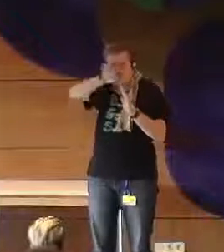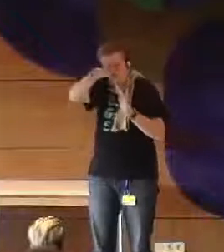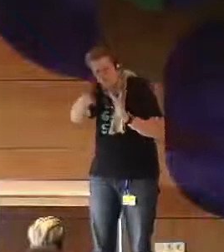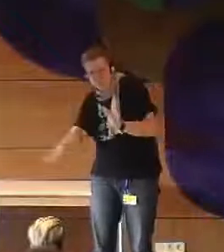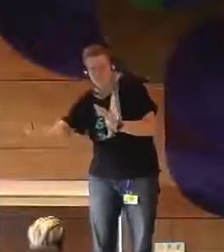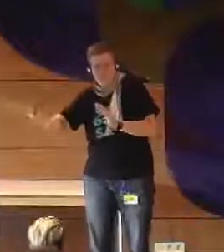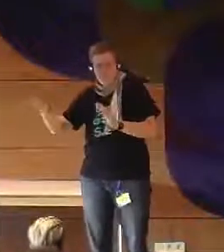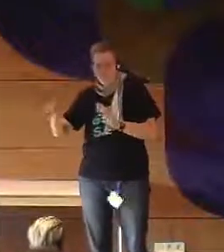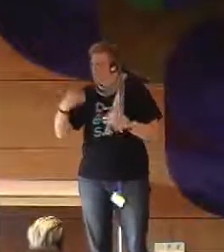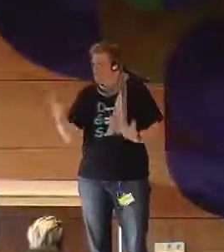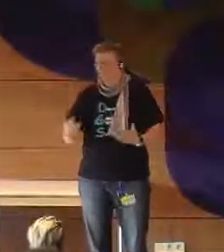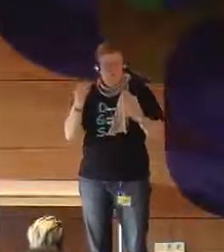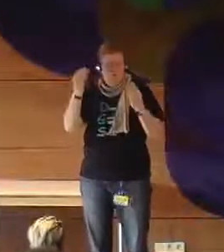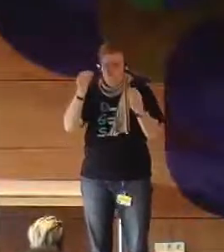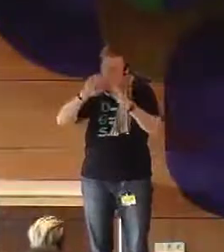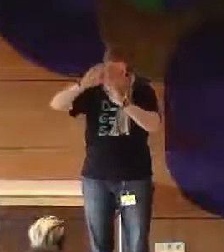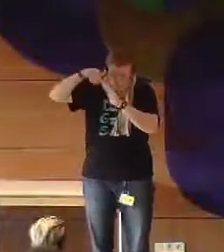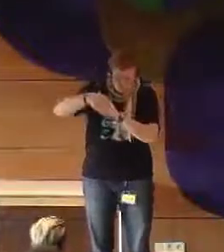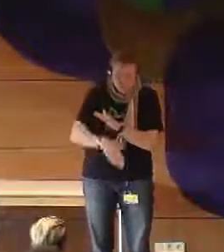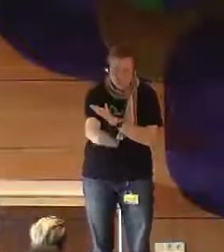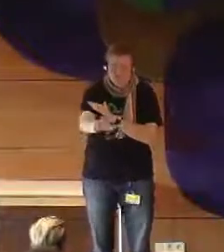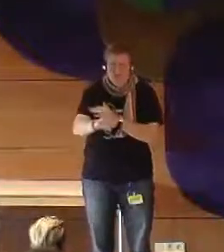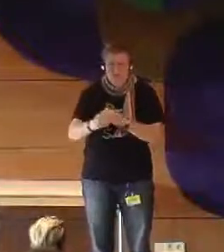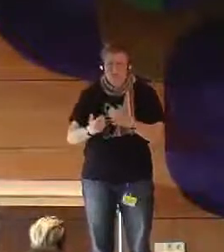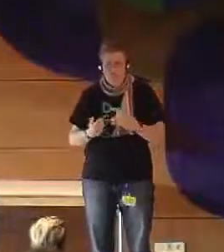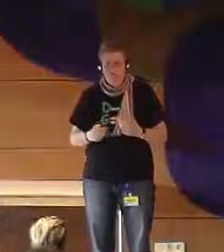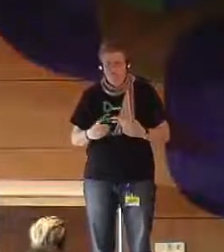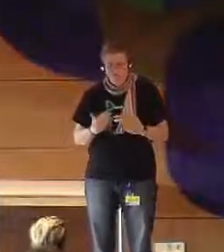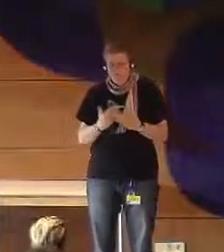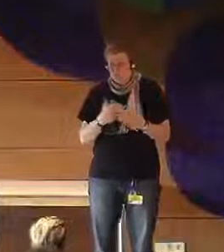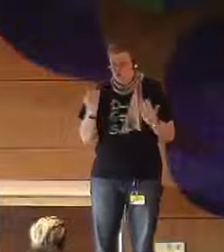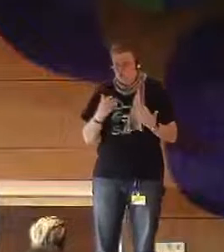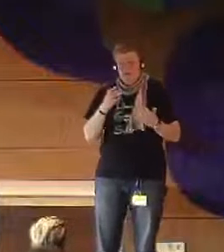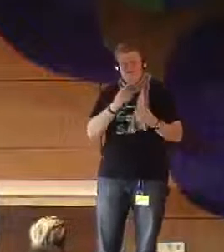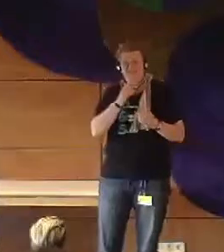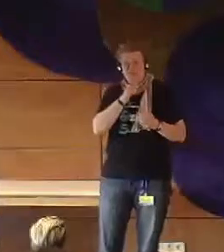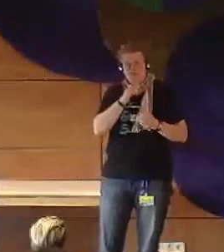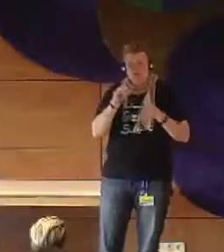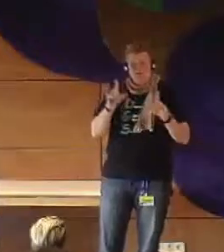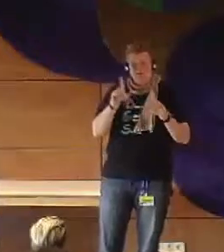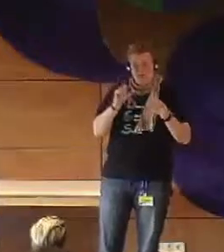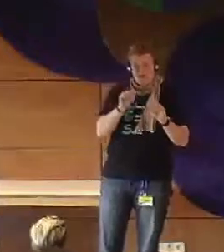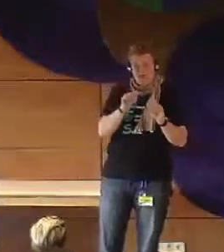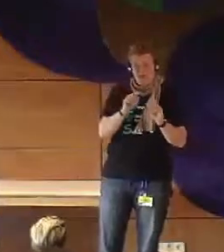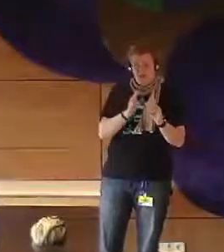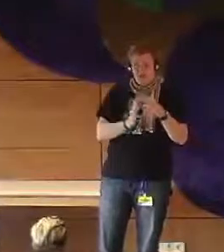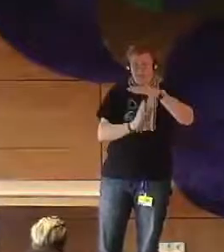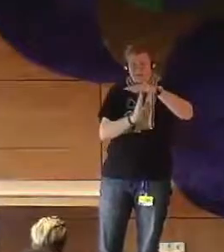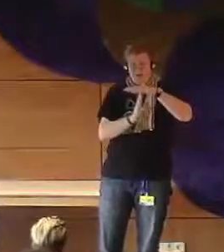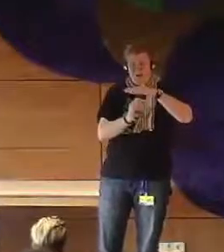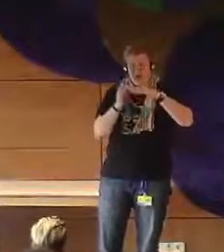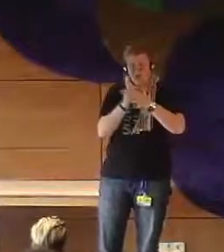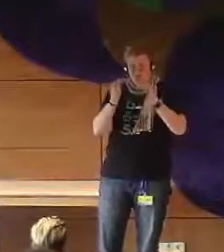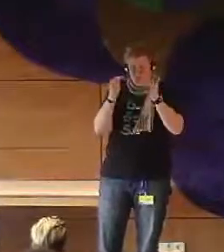only get your peak mass up to there, you're going to start decreasing at that sort of rate. So instead